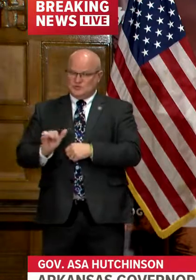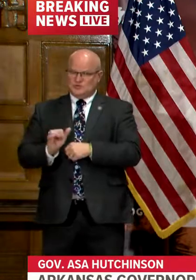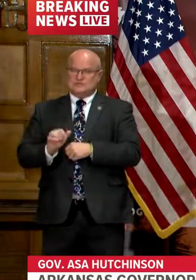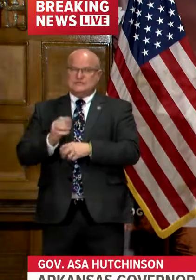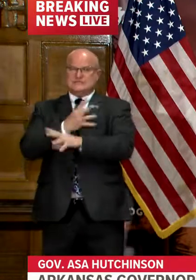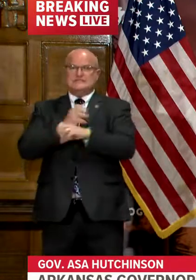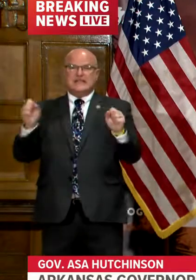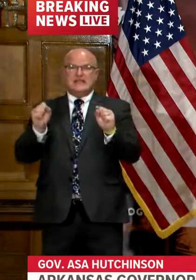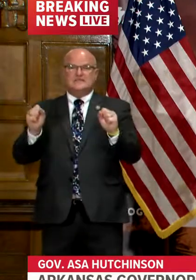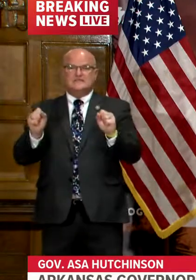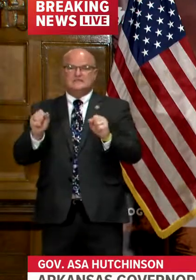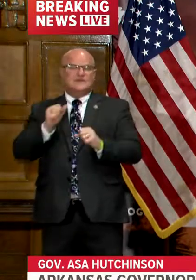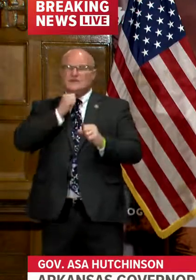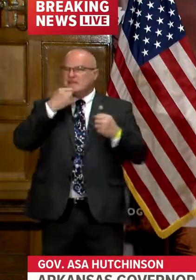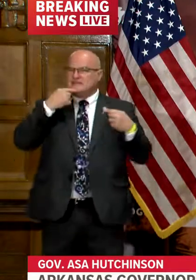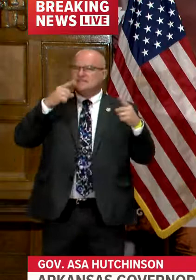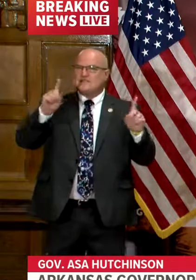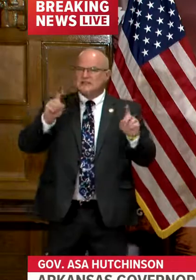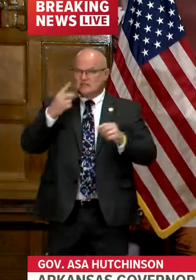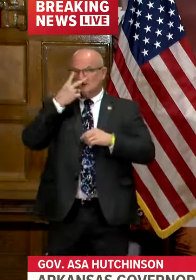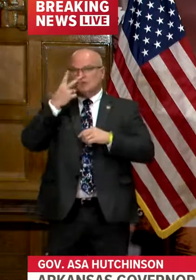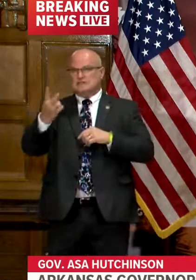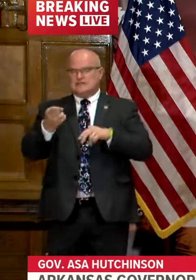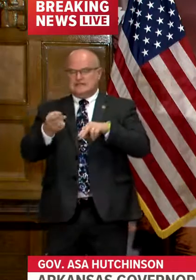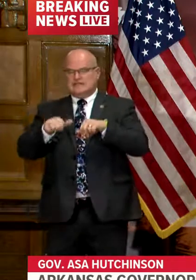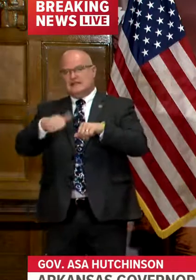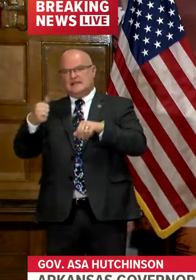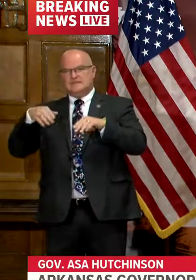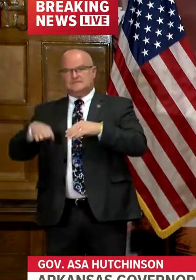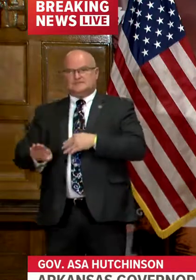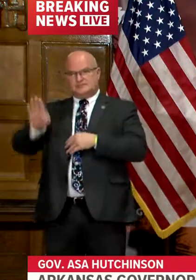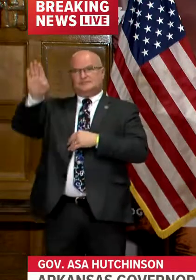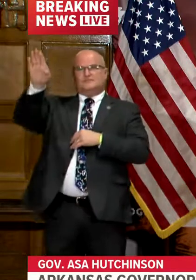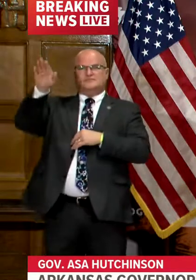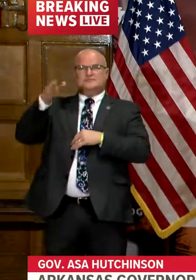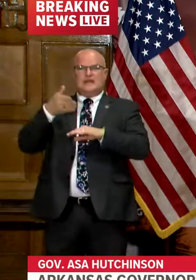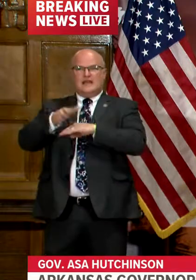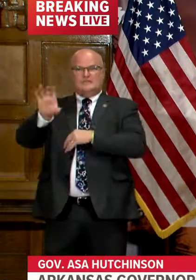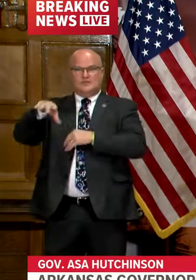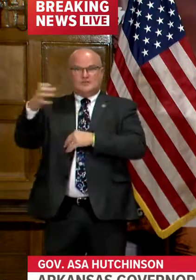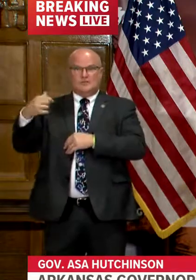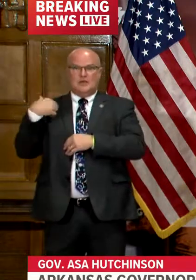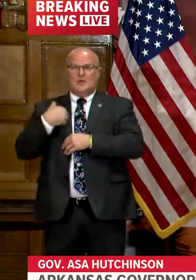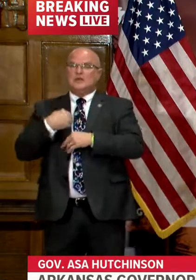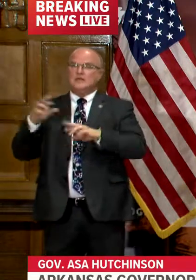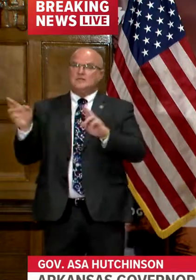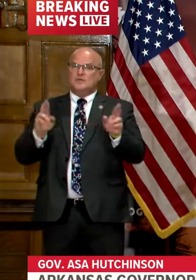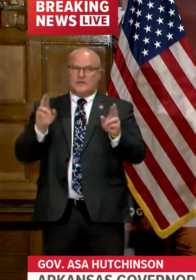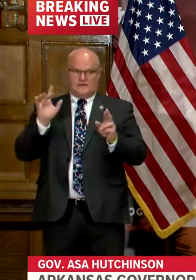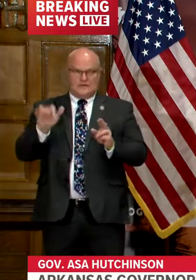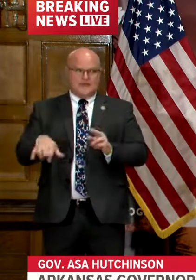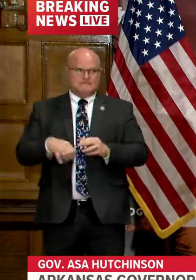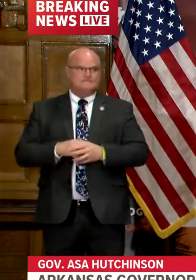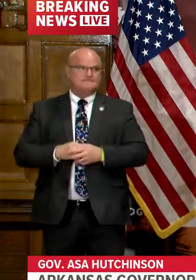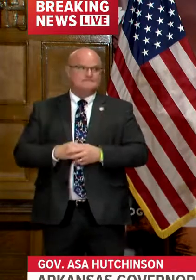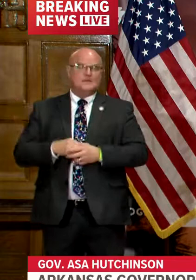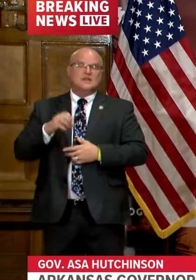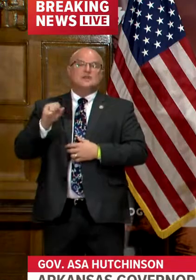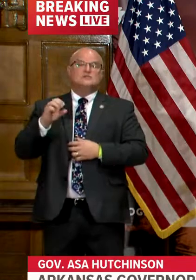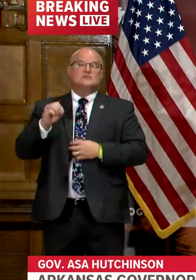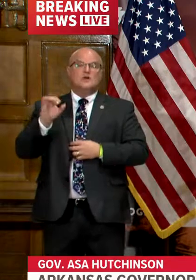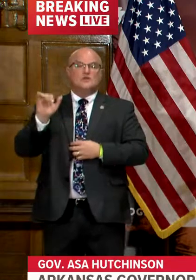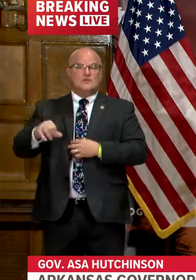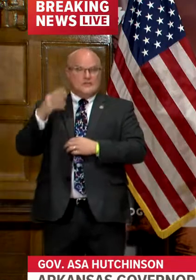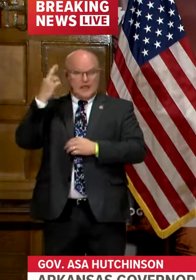we're not successful, then we're going to see another spike after Christmas, and we have to be prepared for it. And so for